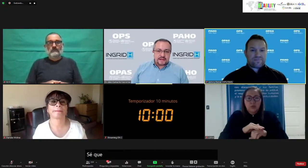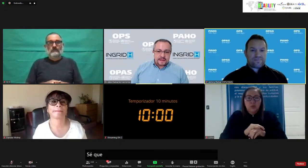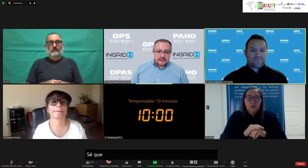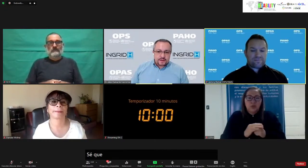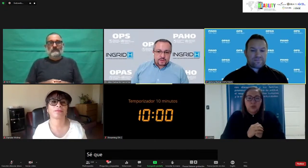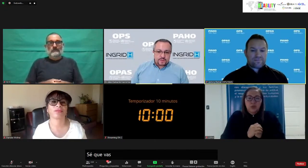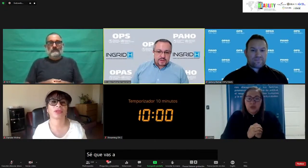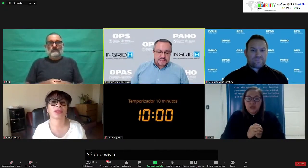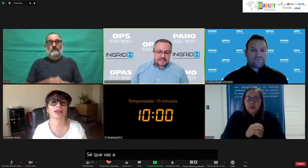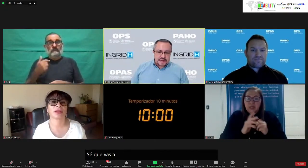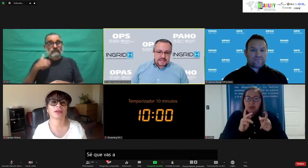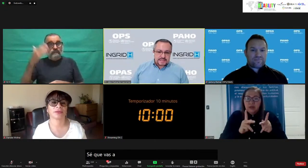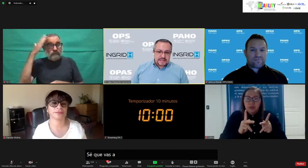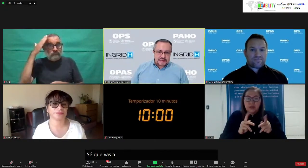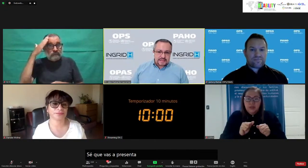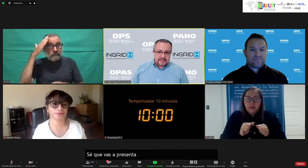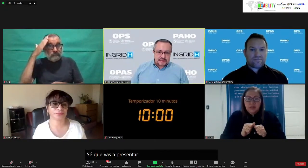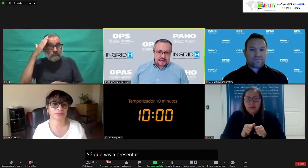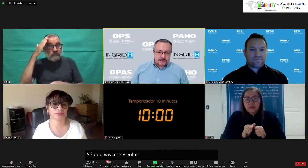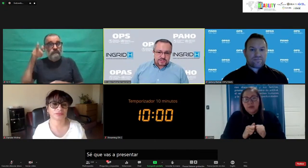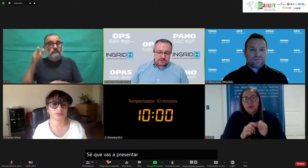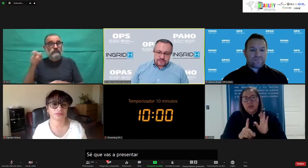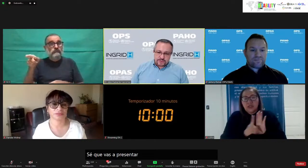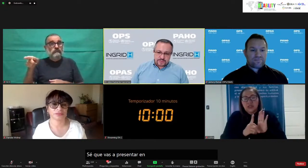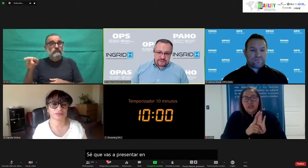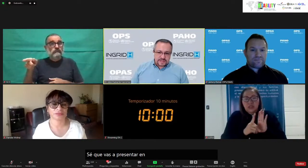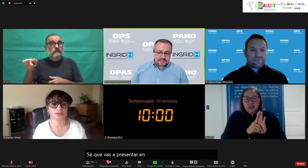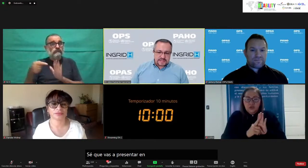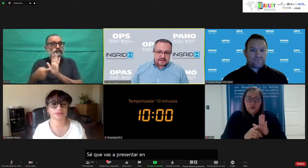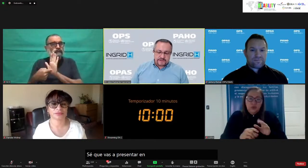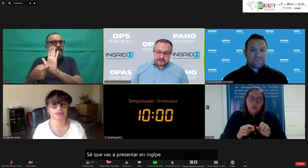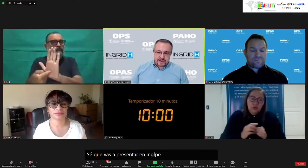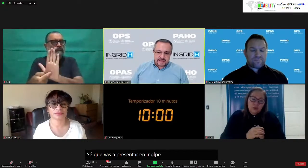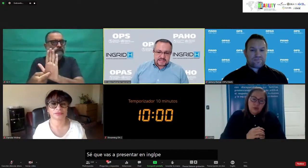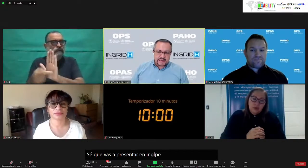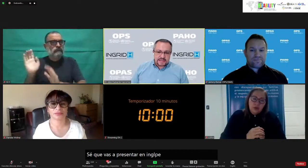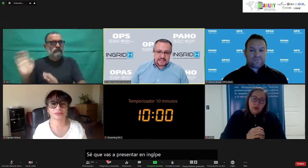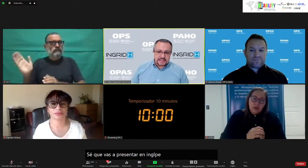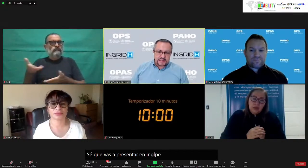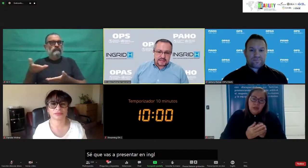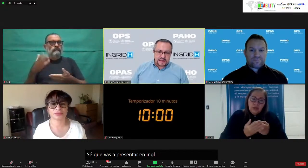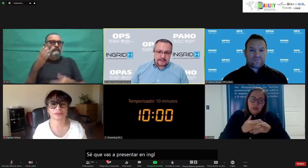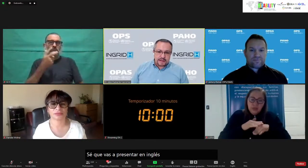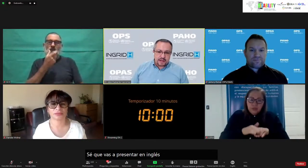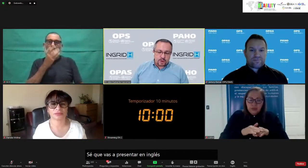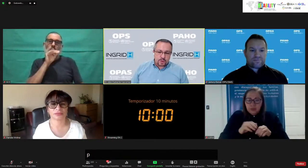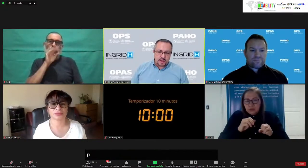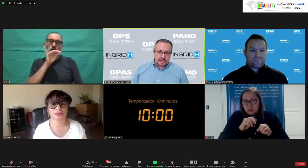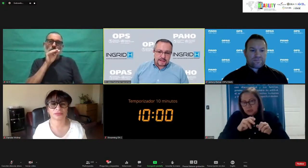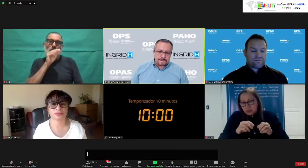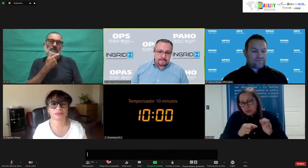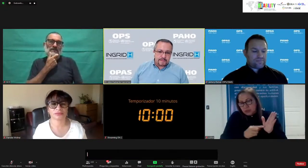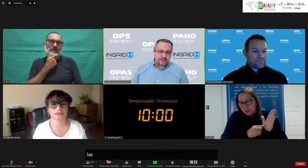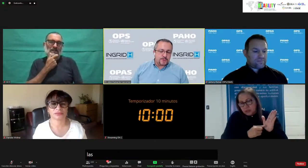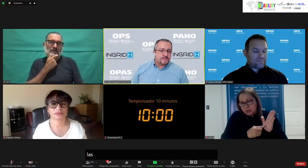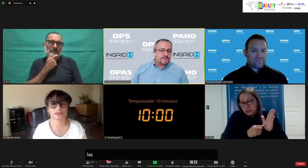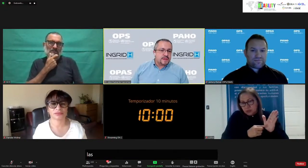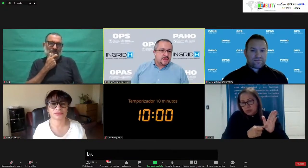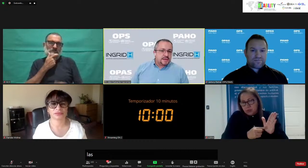event could you please select the language of your preferences preference in the below